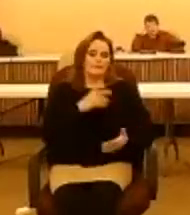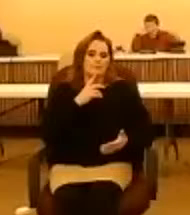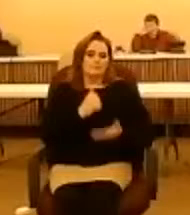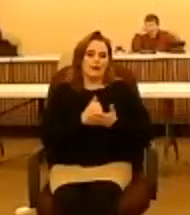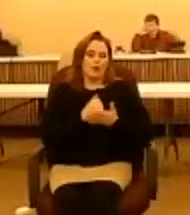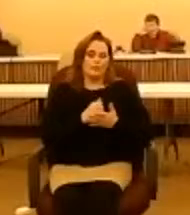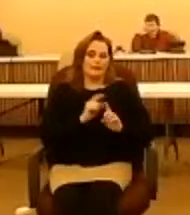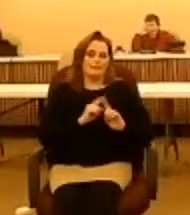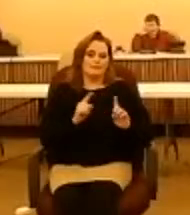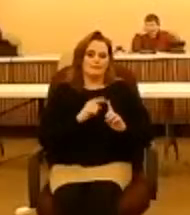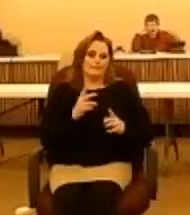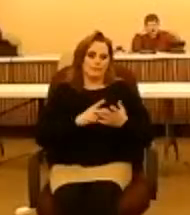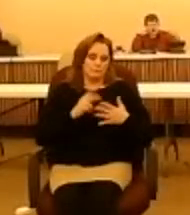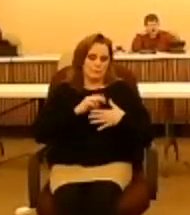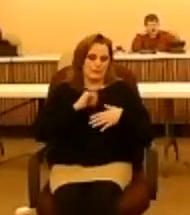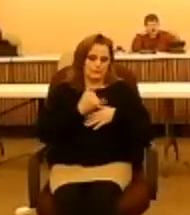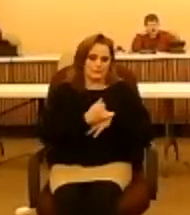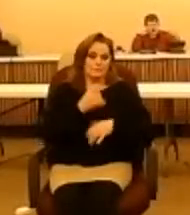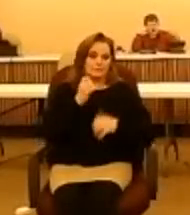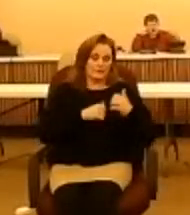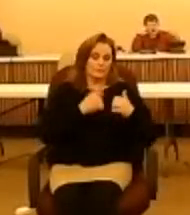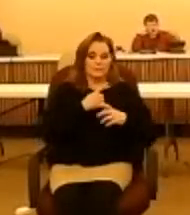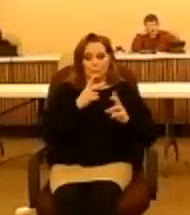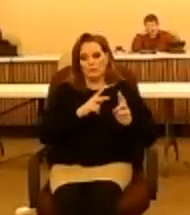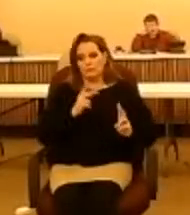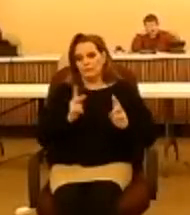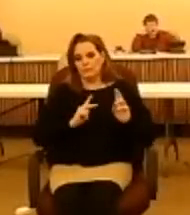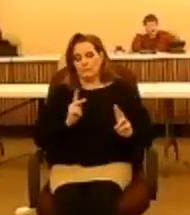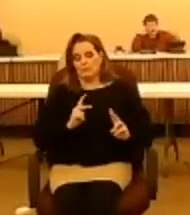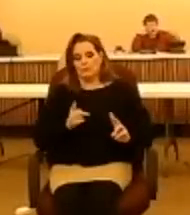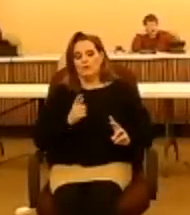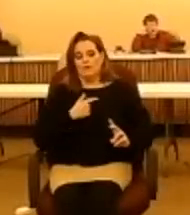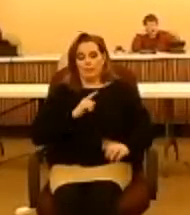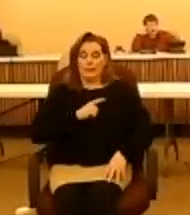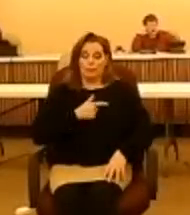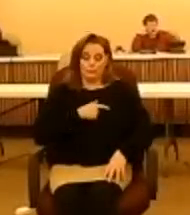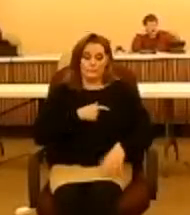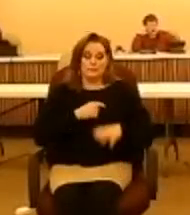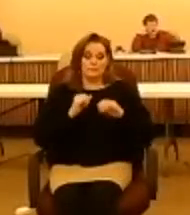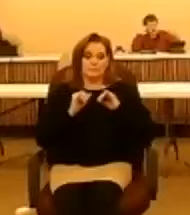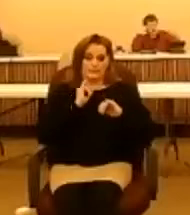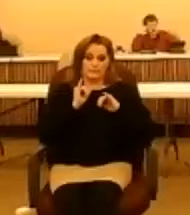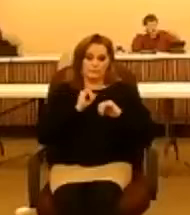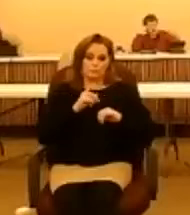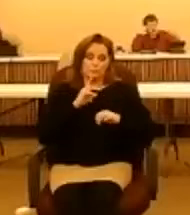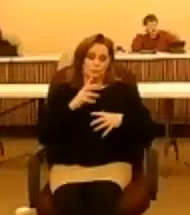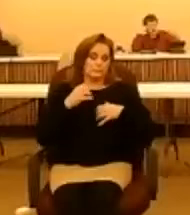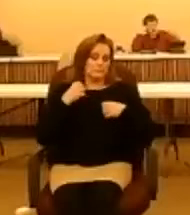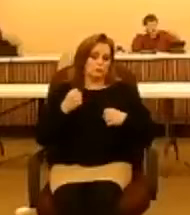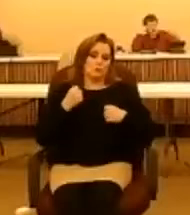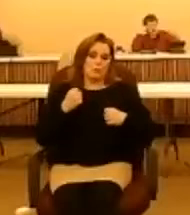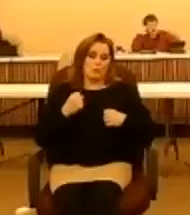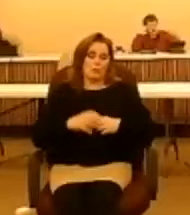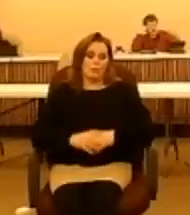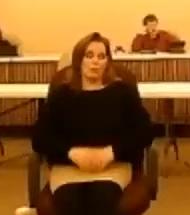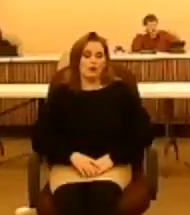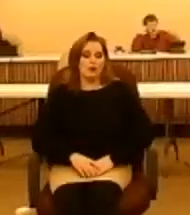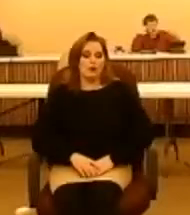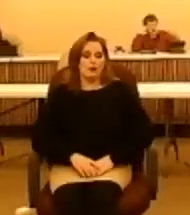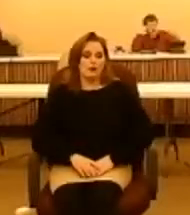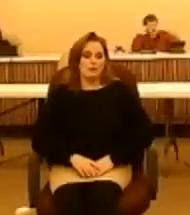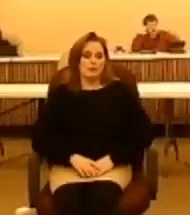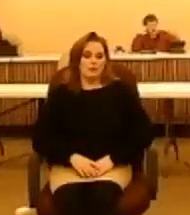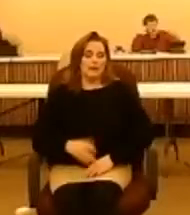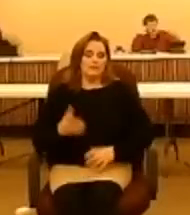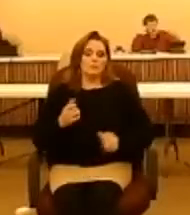because every single one of the candidates that we interviewed were really strong and